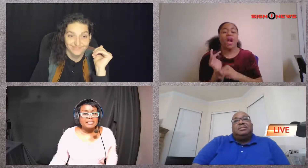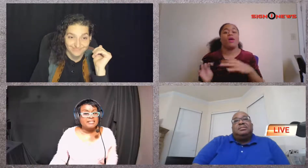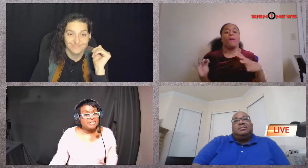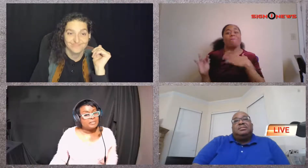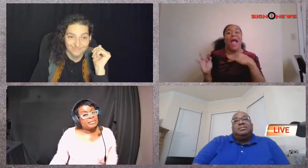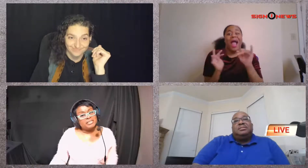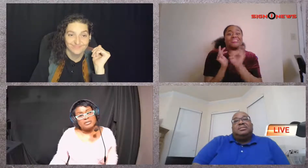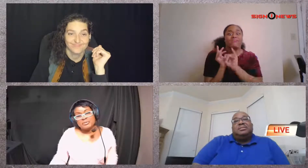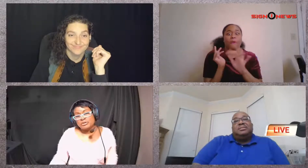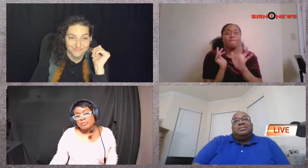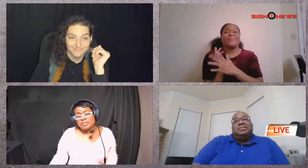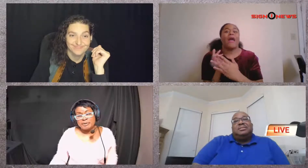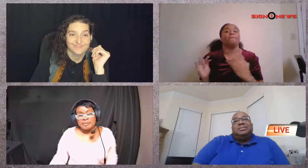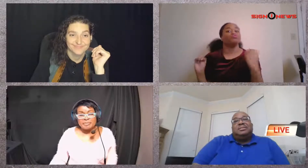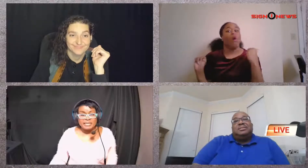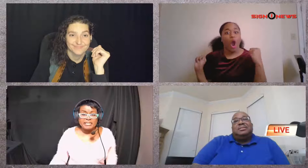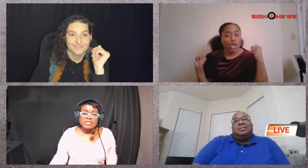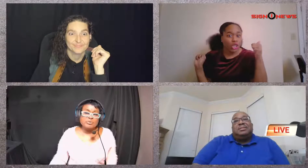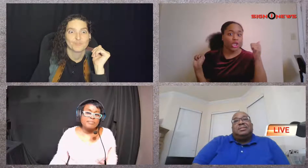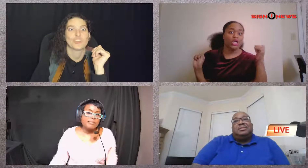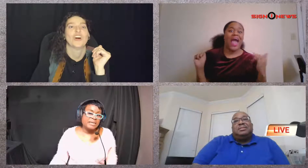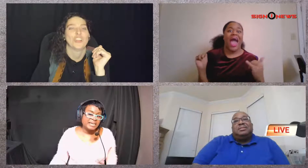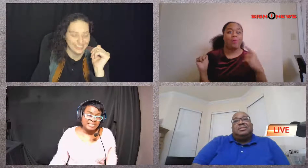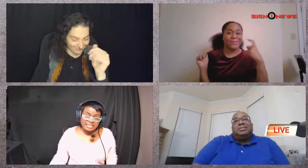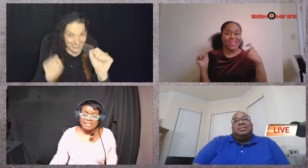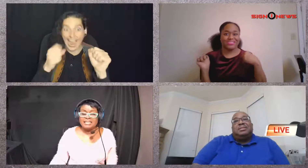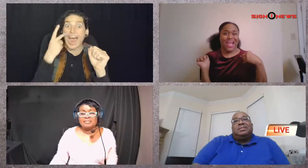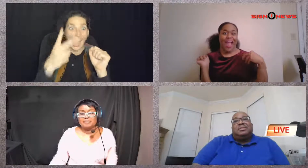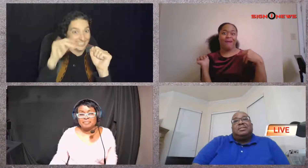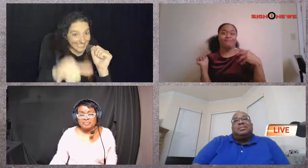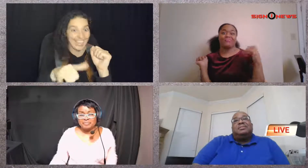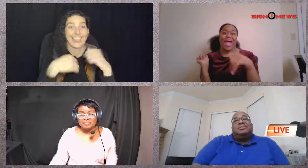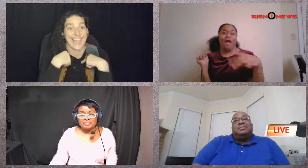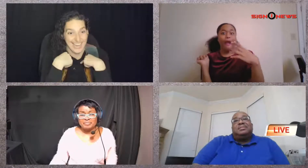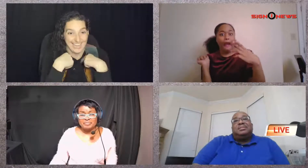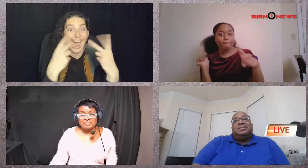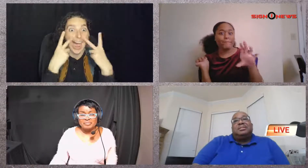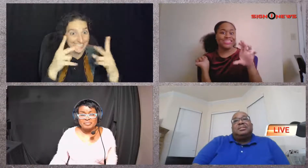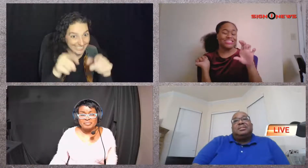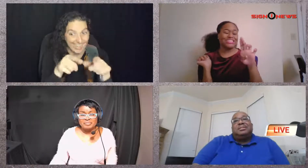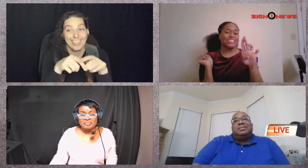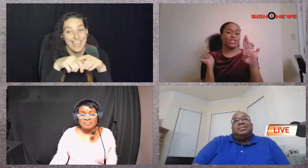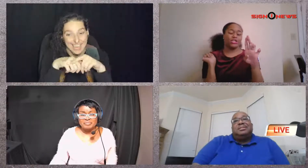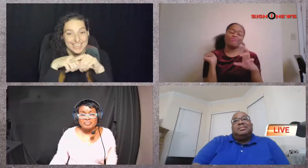And I'm glad that I did, because I learned so much about my Black history and my Black identity